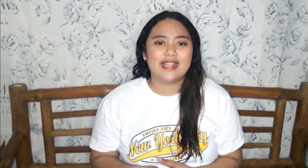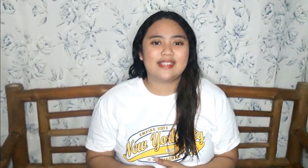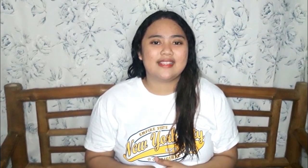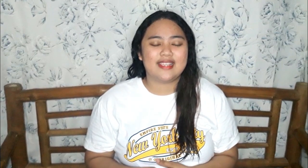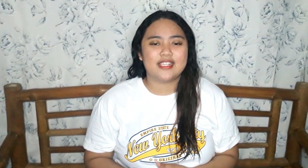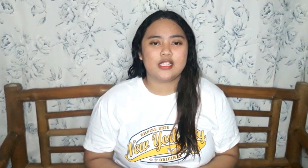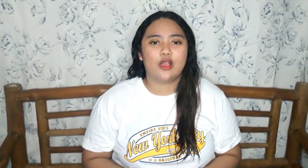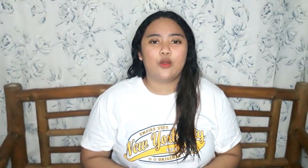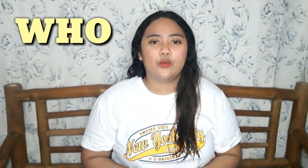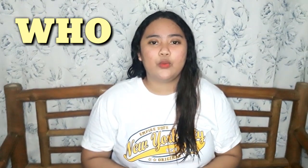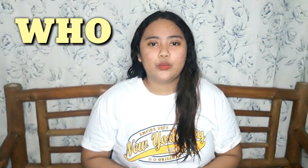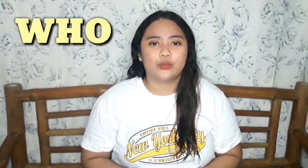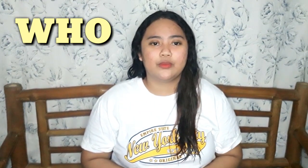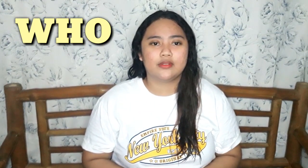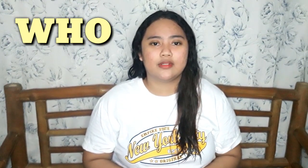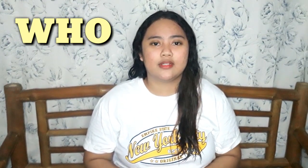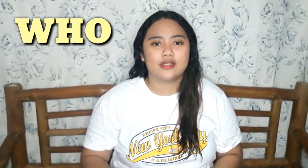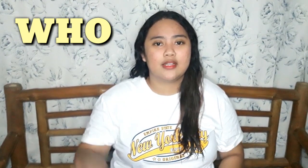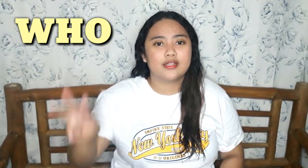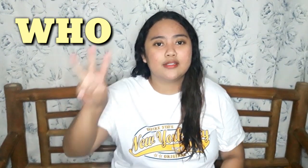natin is who.